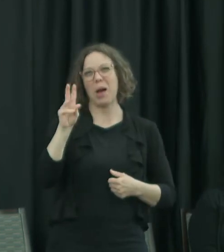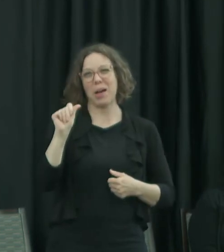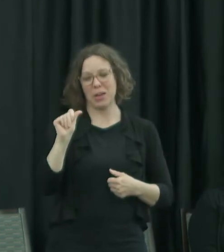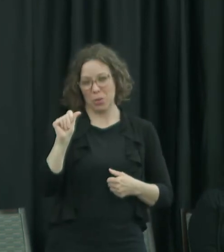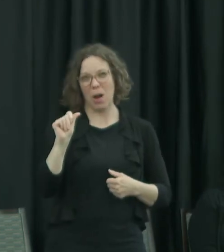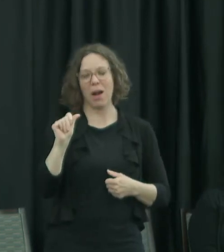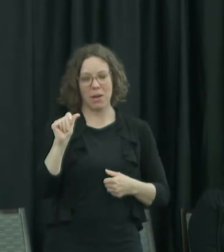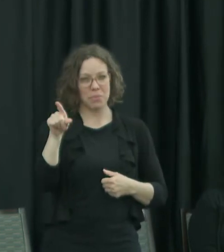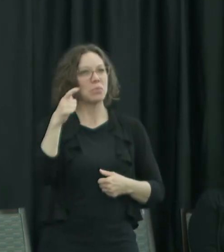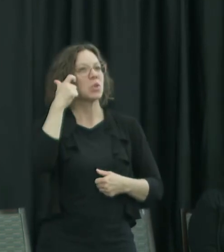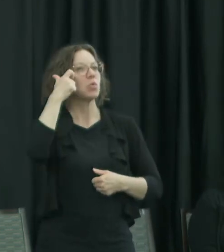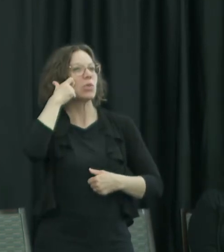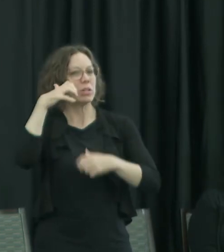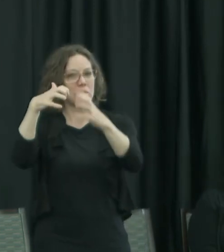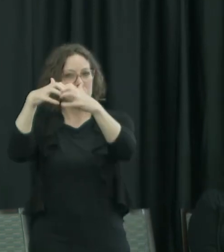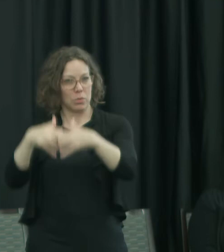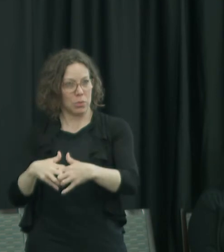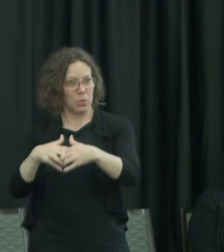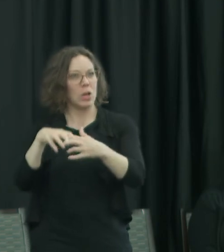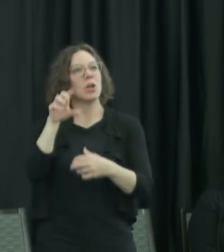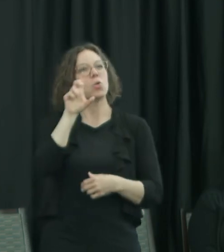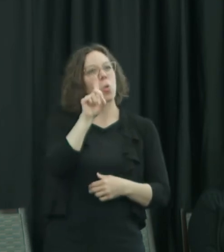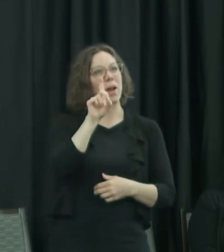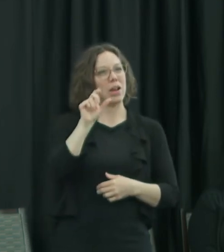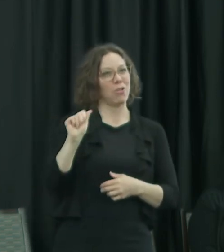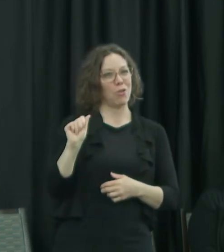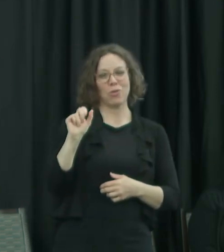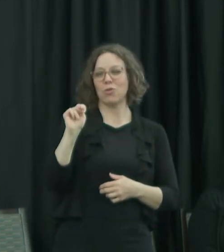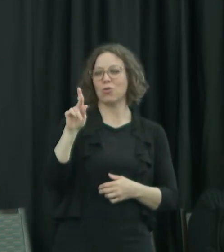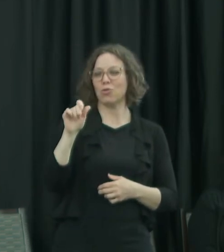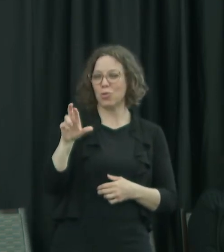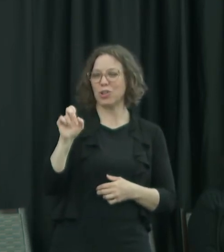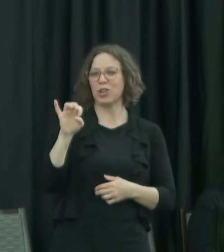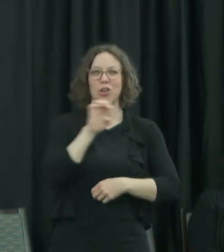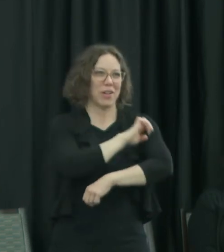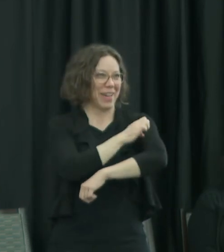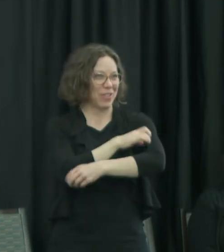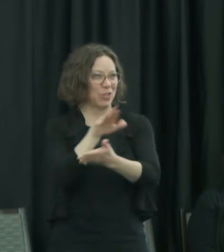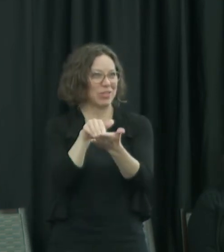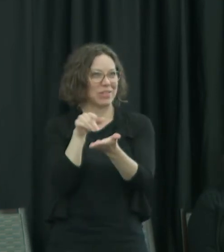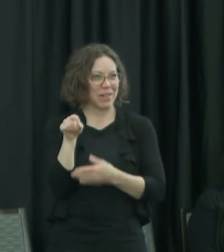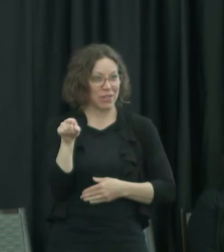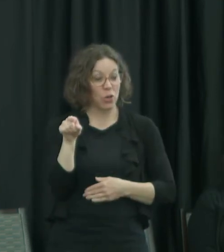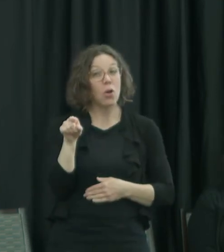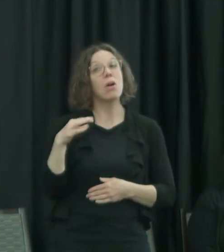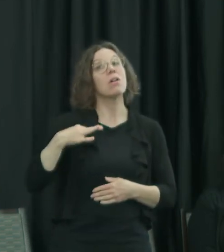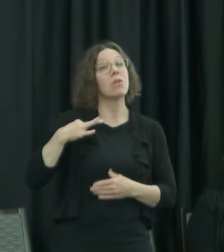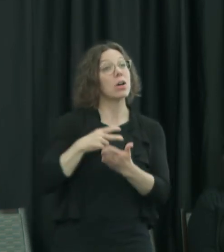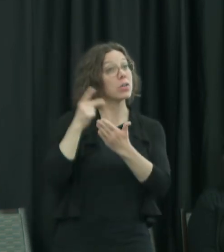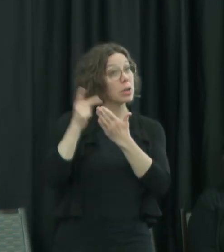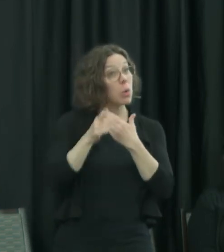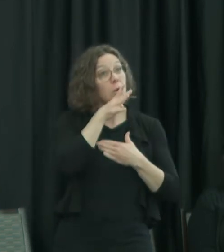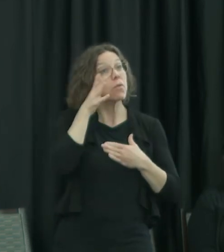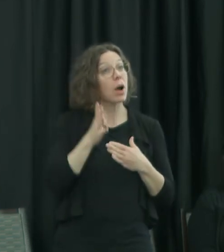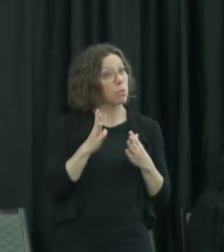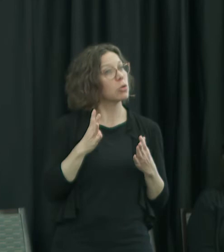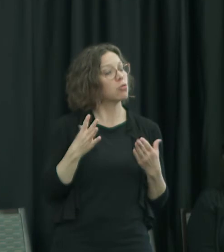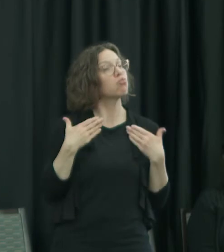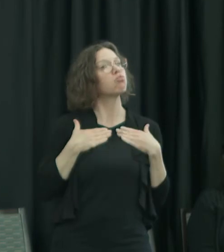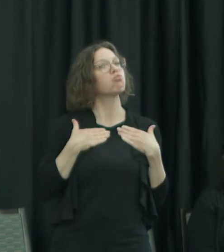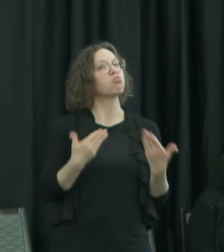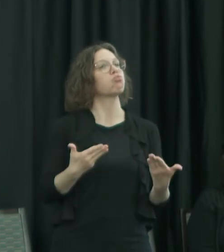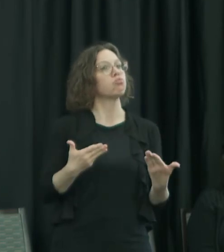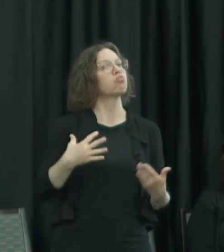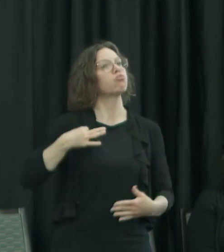recently decommissioned Duane Arnold Nuclear Energy Center. This is a voluntary program of farmers choosing to lease their land up to 40